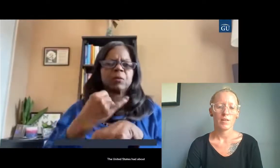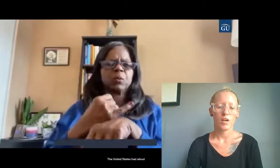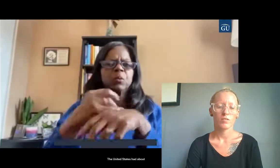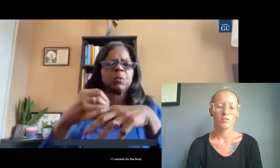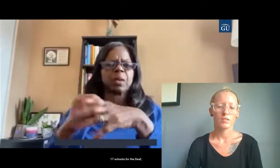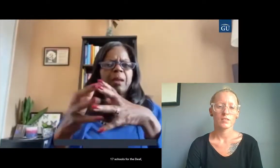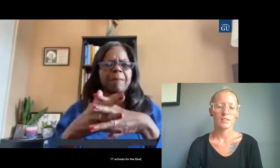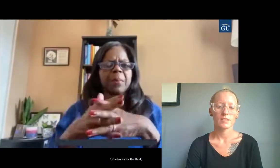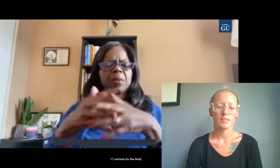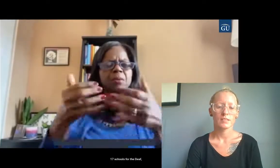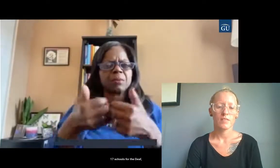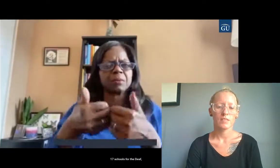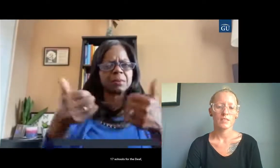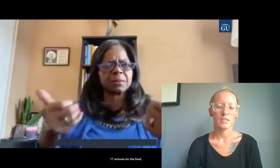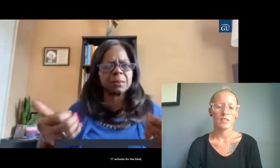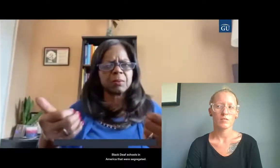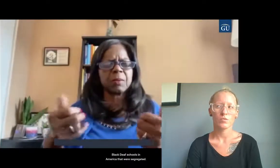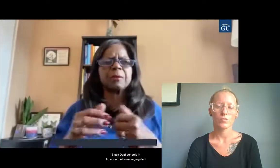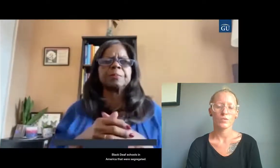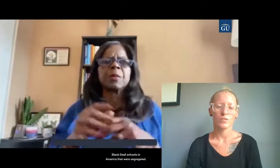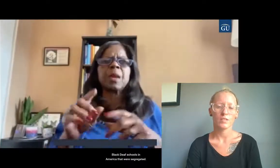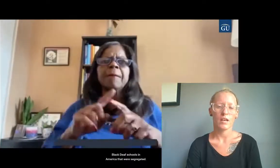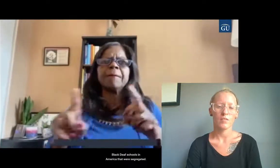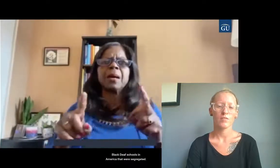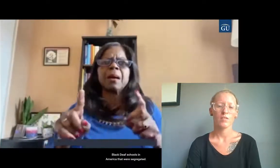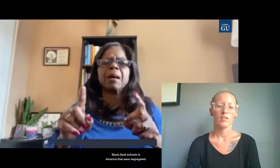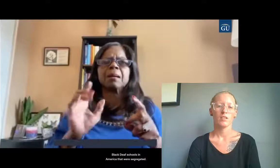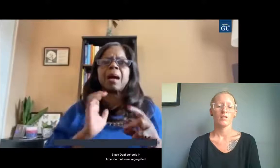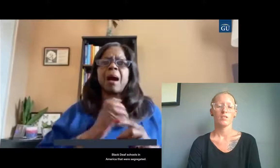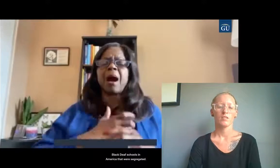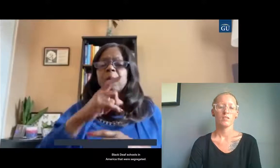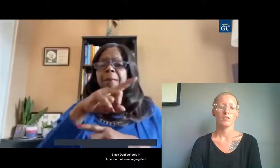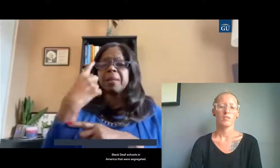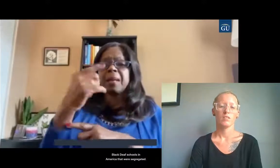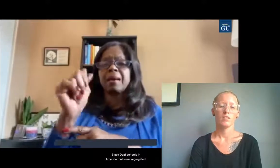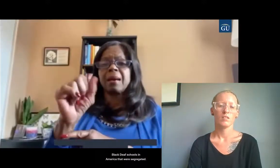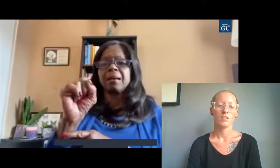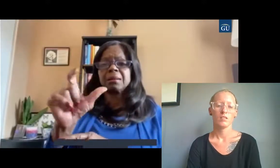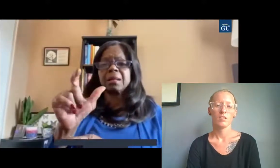America has about 17 schools for the deaf,